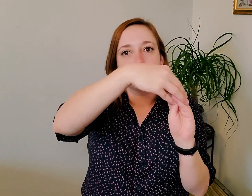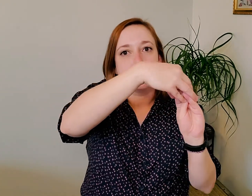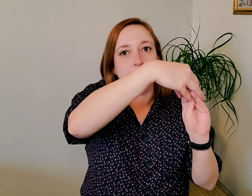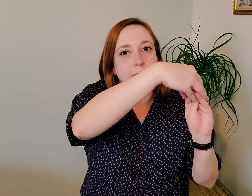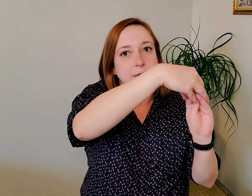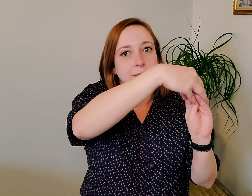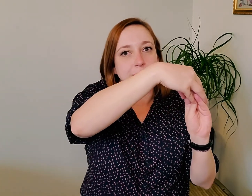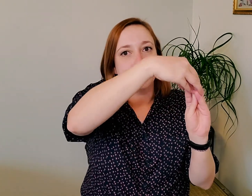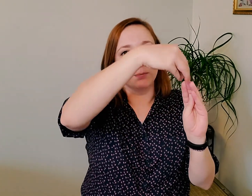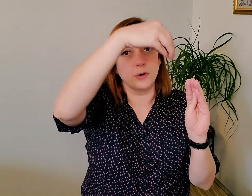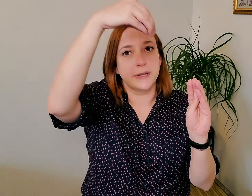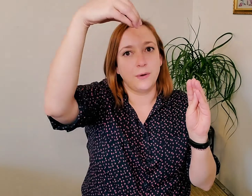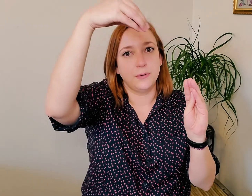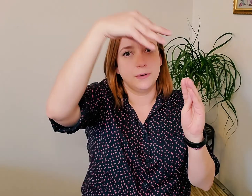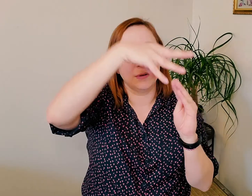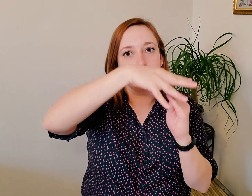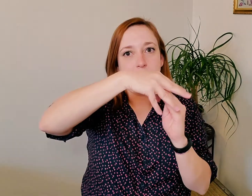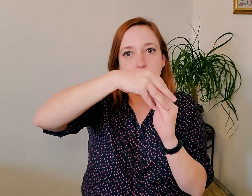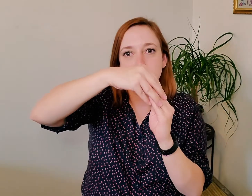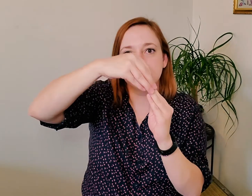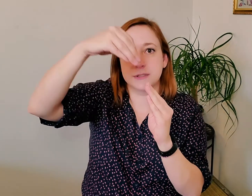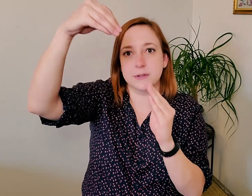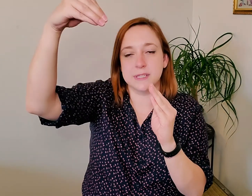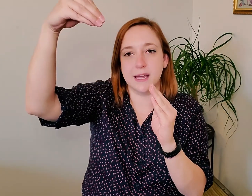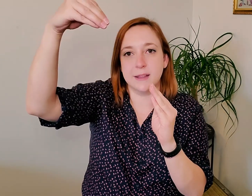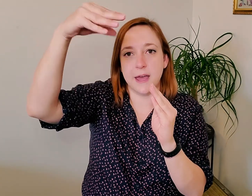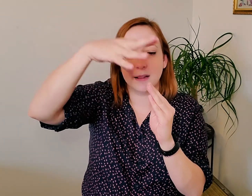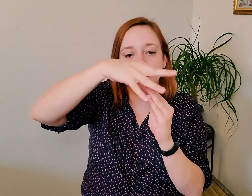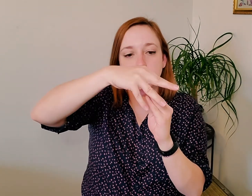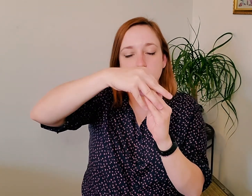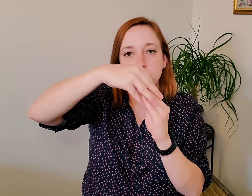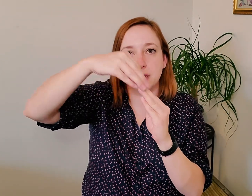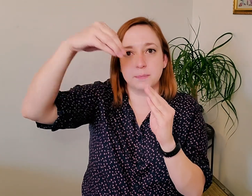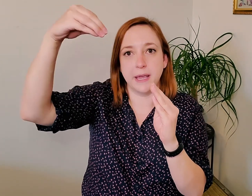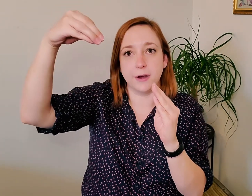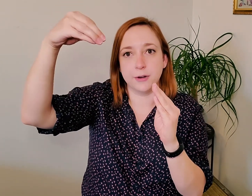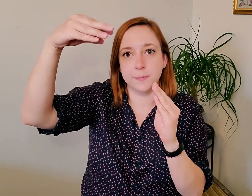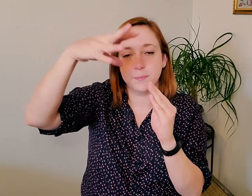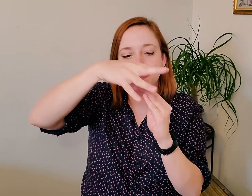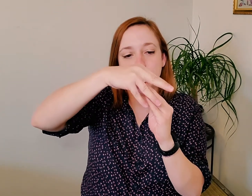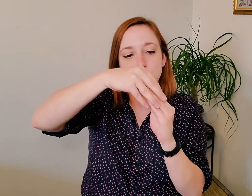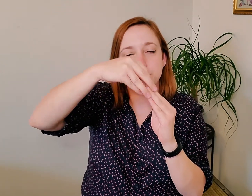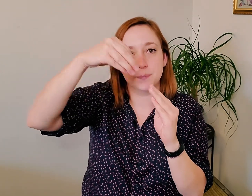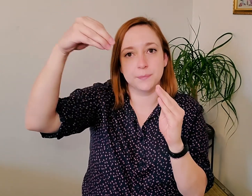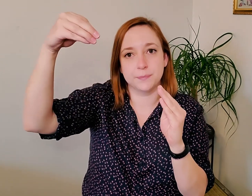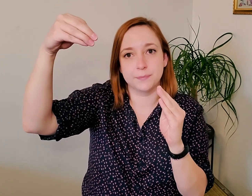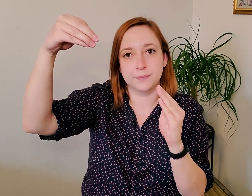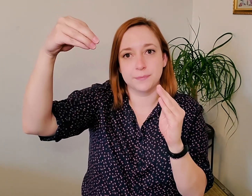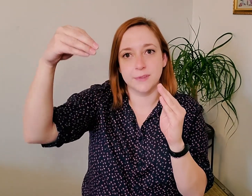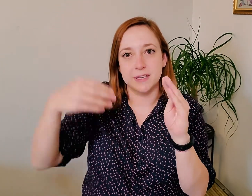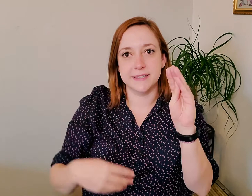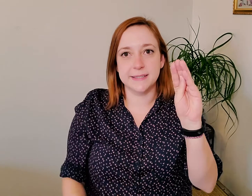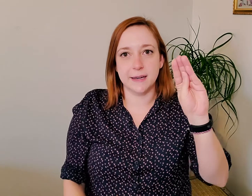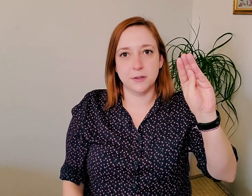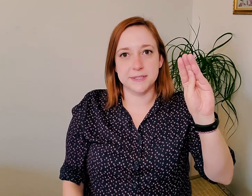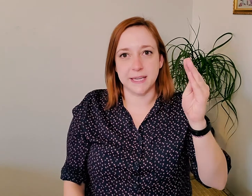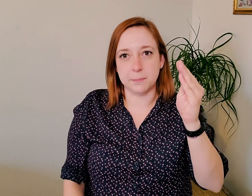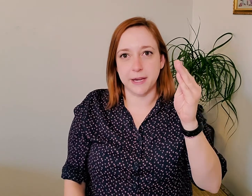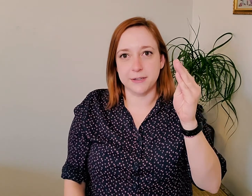here and pull it out. So it's kind of that little movement, pear. Because this kind of looks like a pear, doesn't